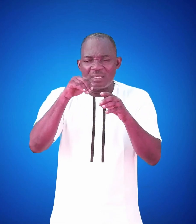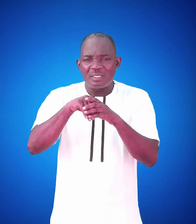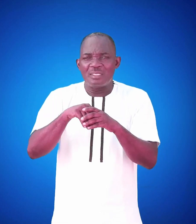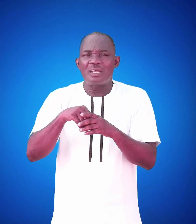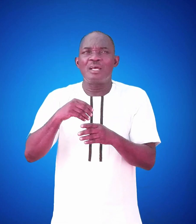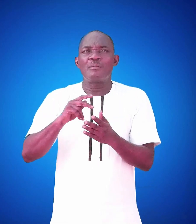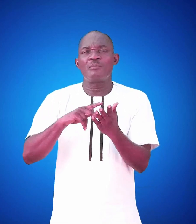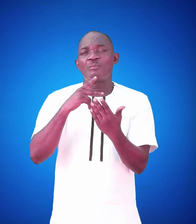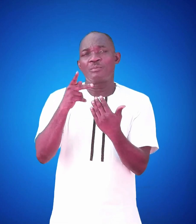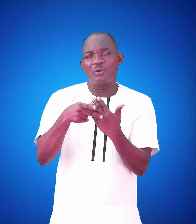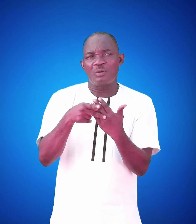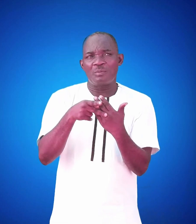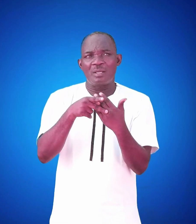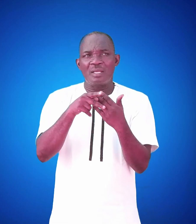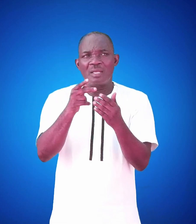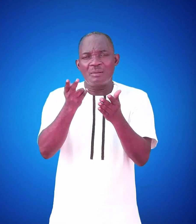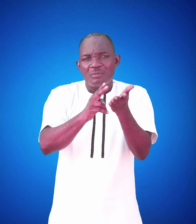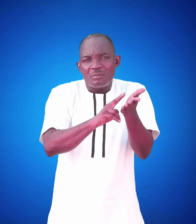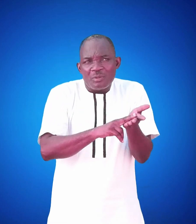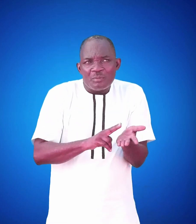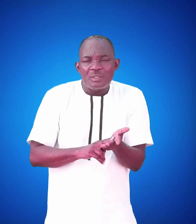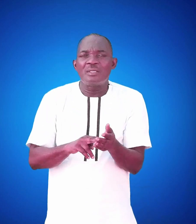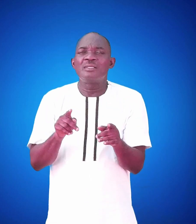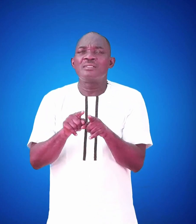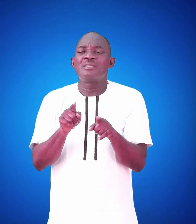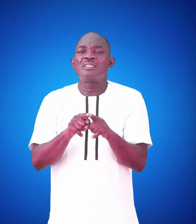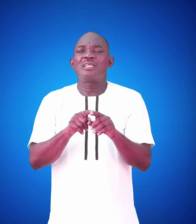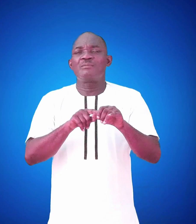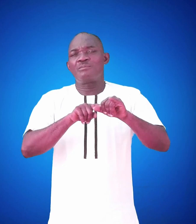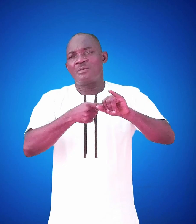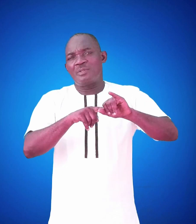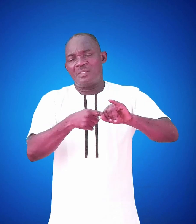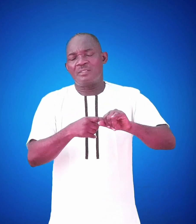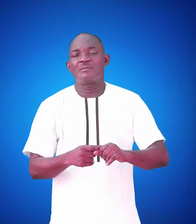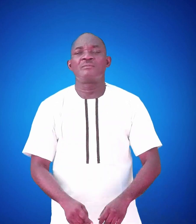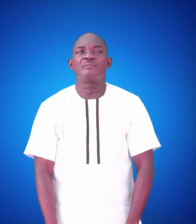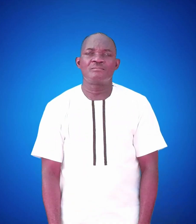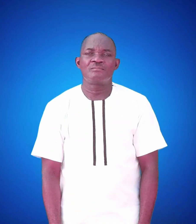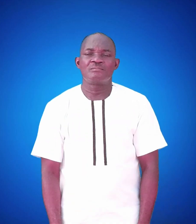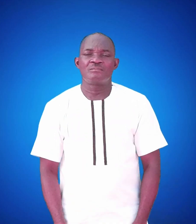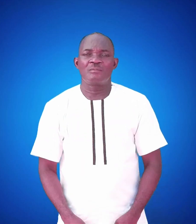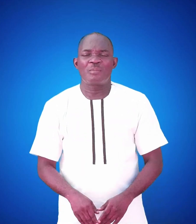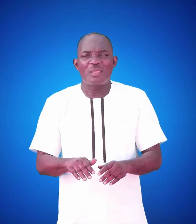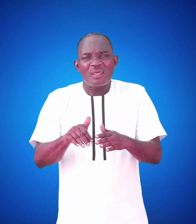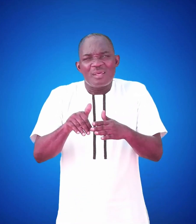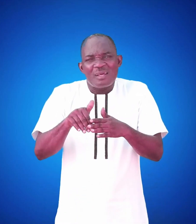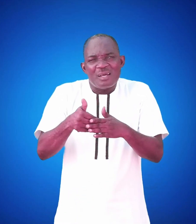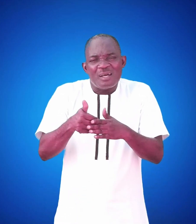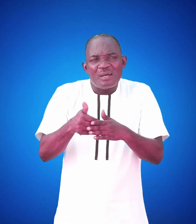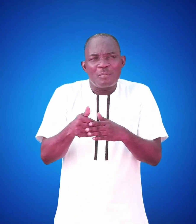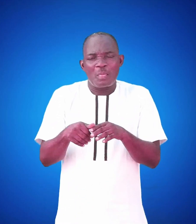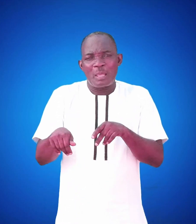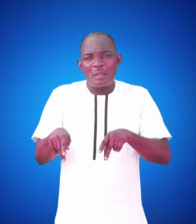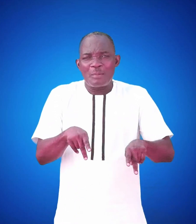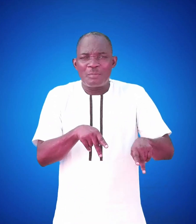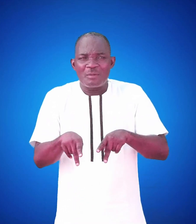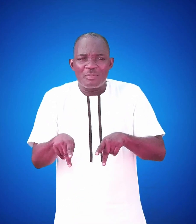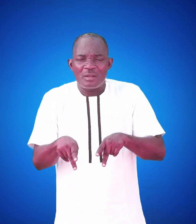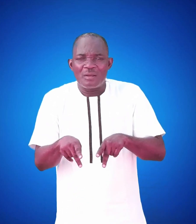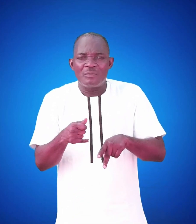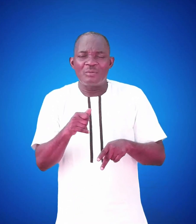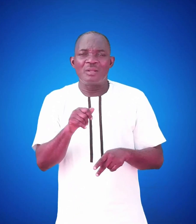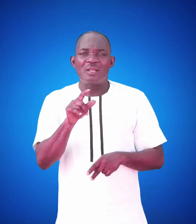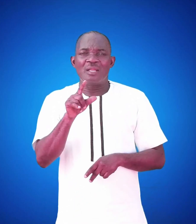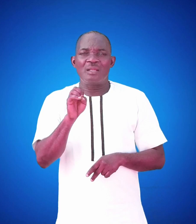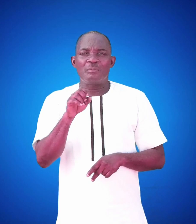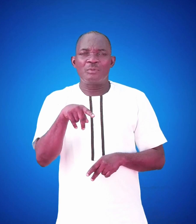the program design and implementation. How is the performance of the